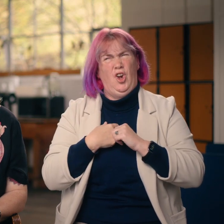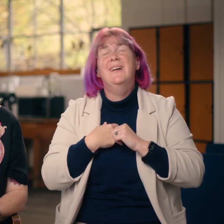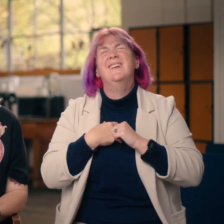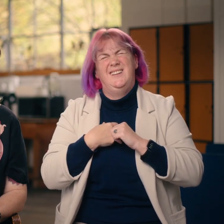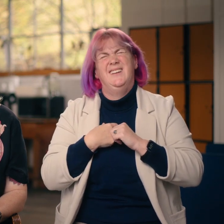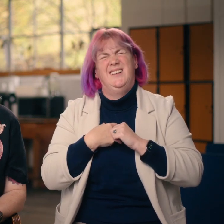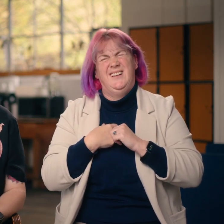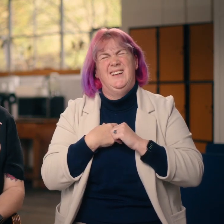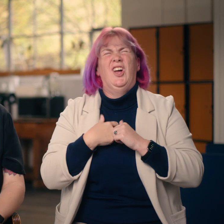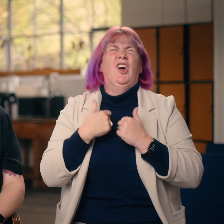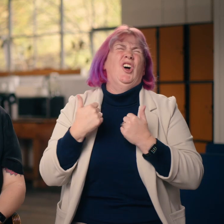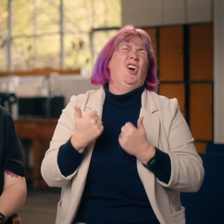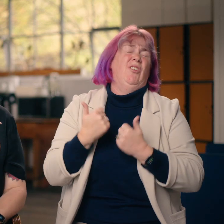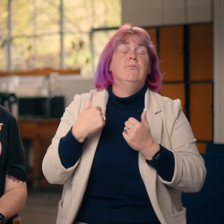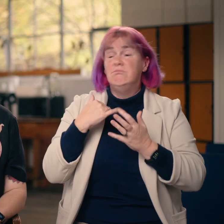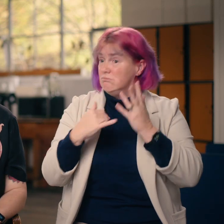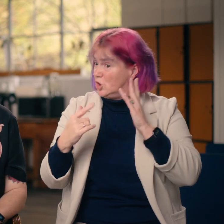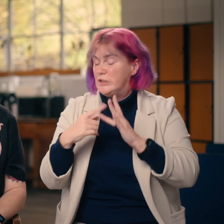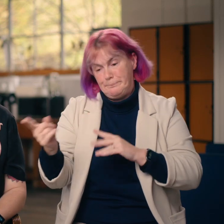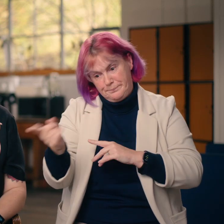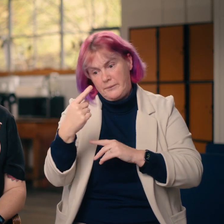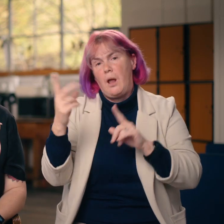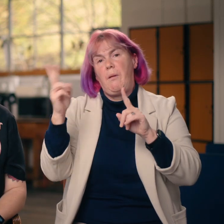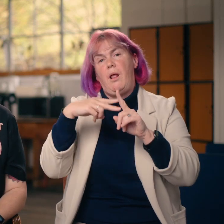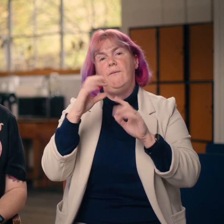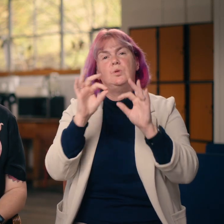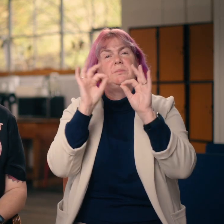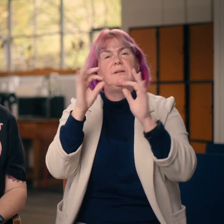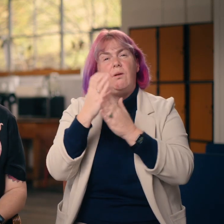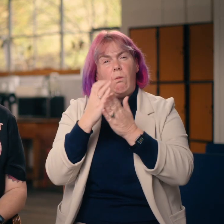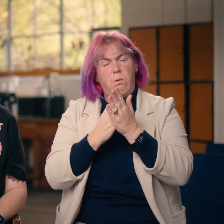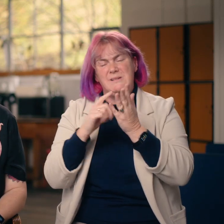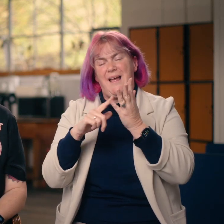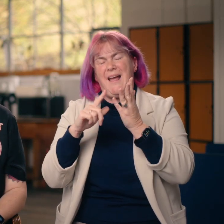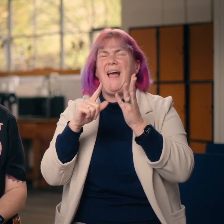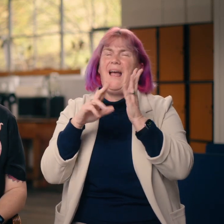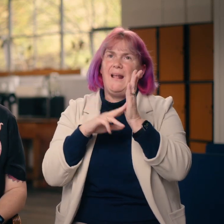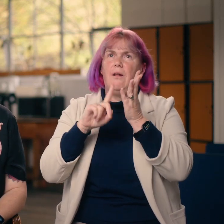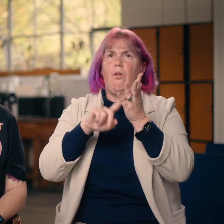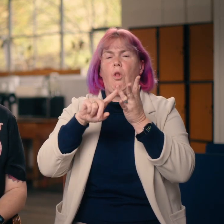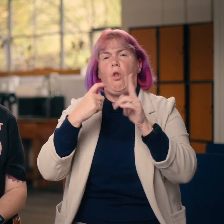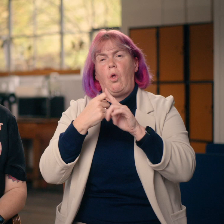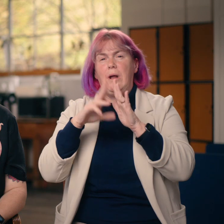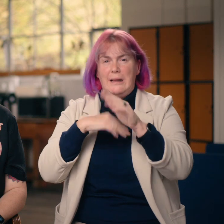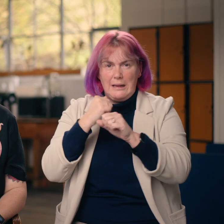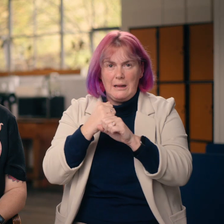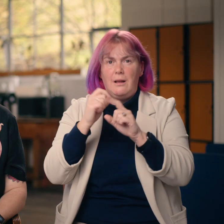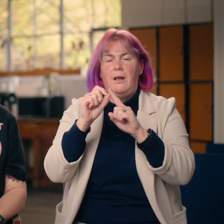I found it hard to believe. And she said, I want you to apply for this special course